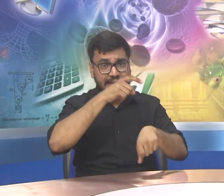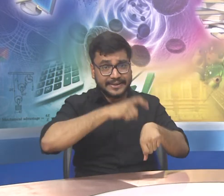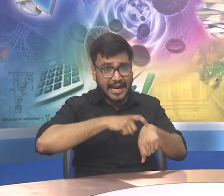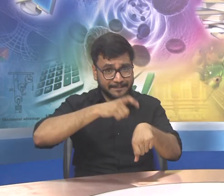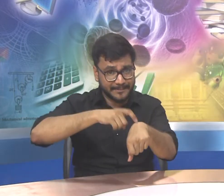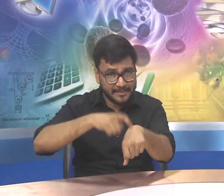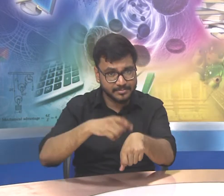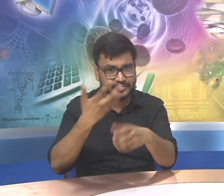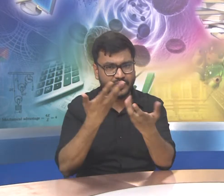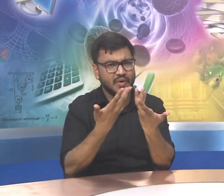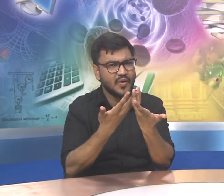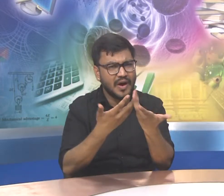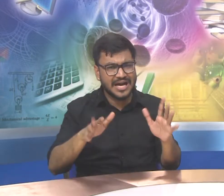times.